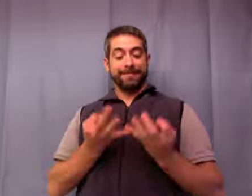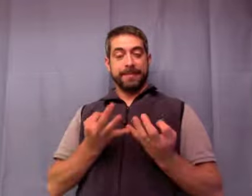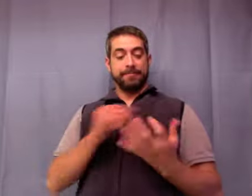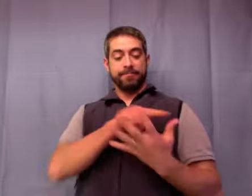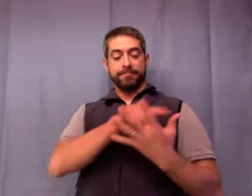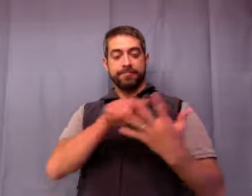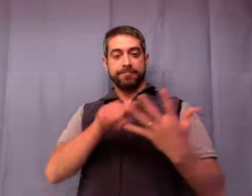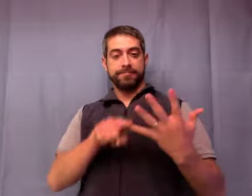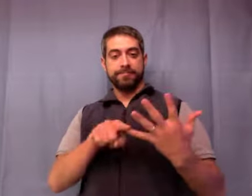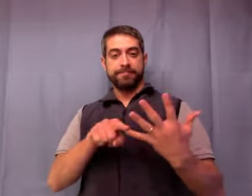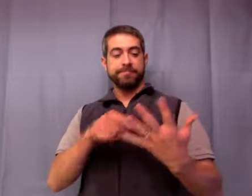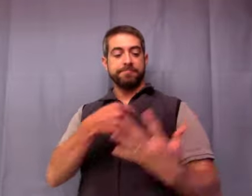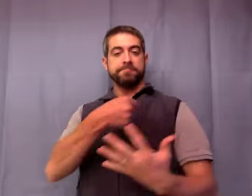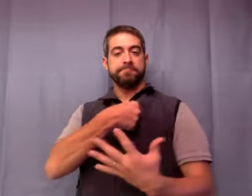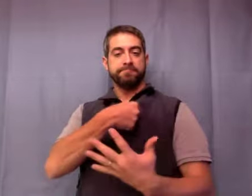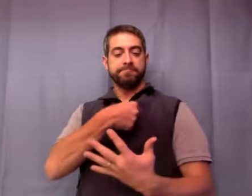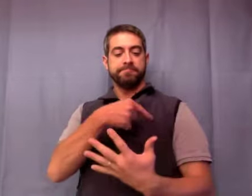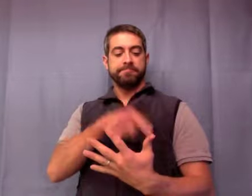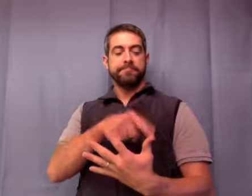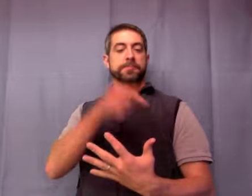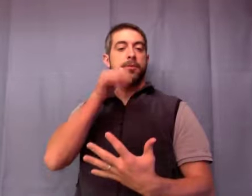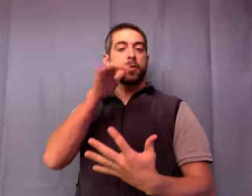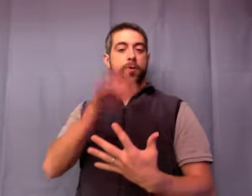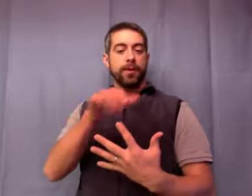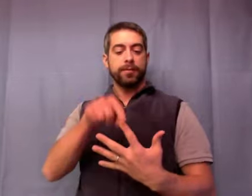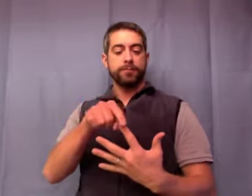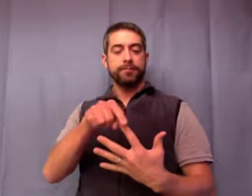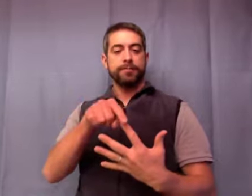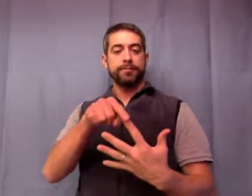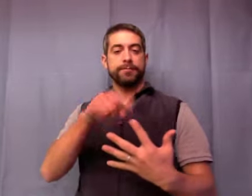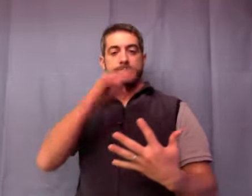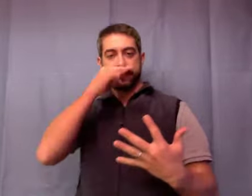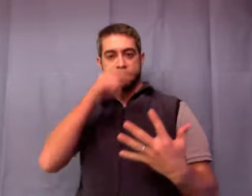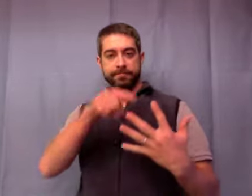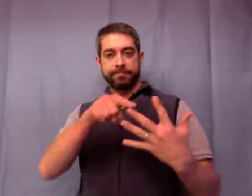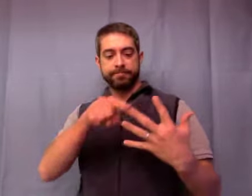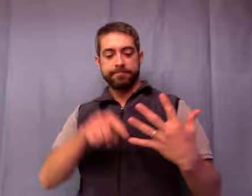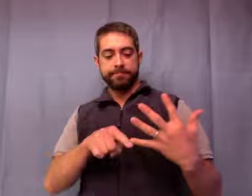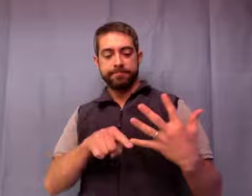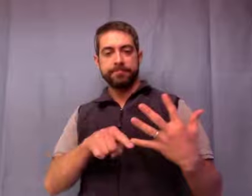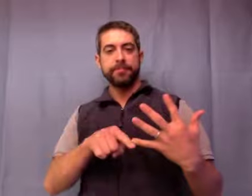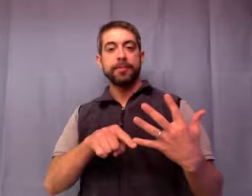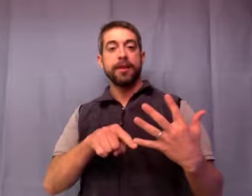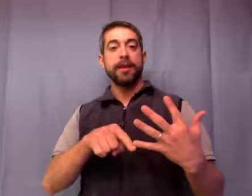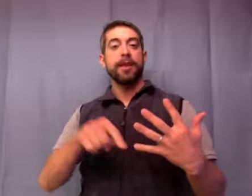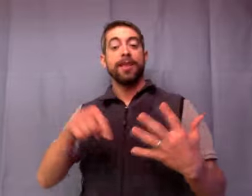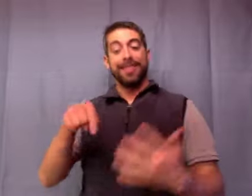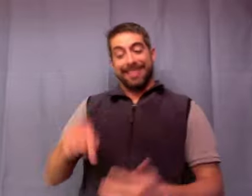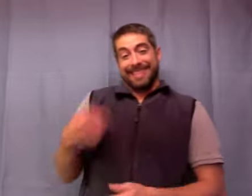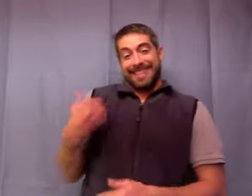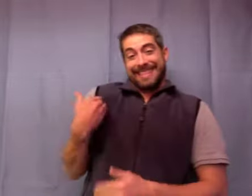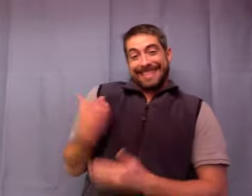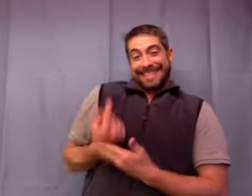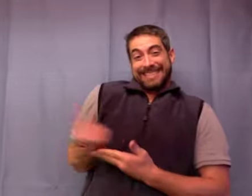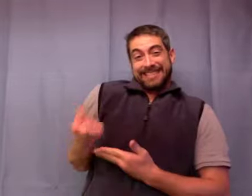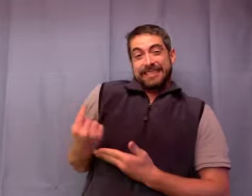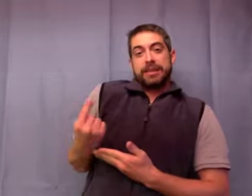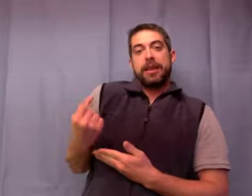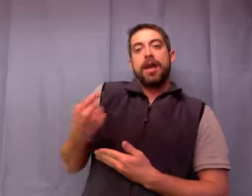I found myself asking repeatedly for clarification on what was being